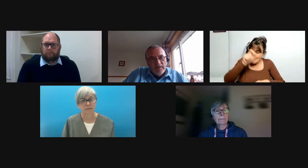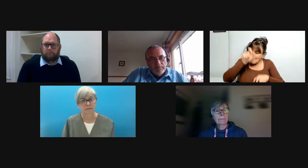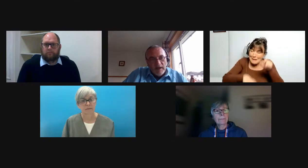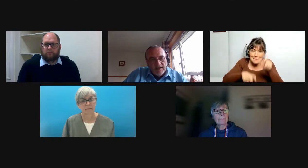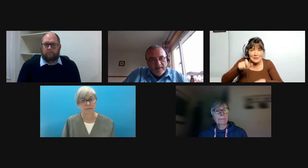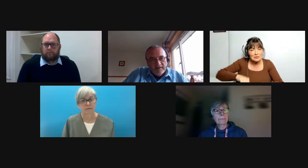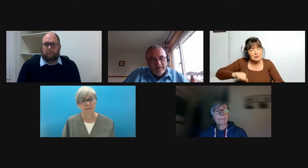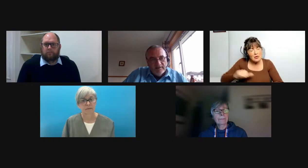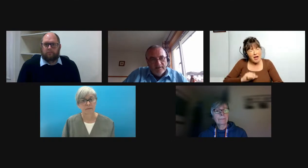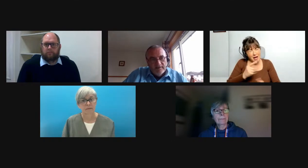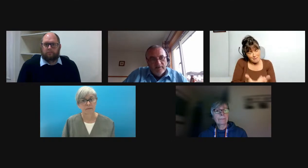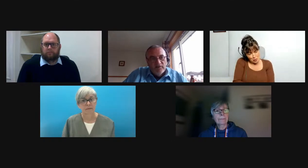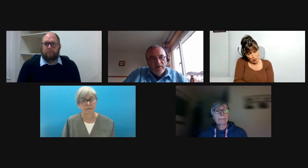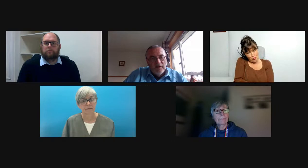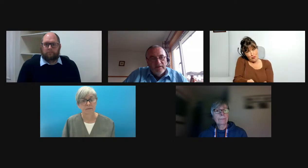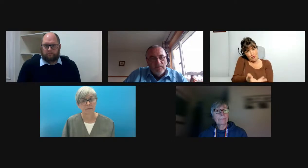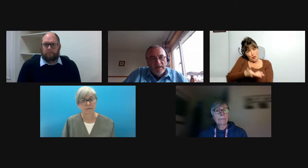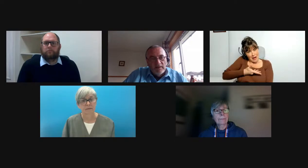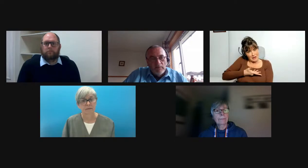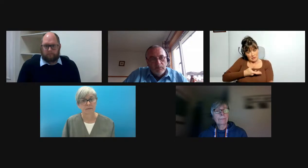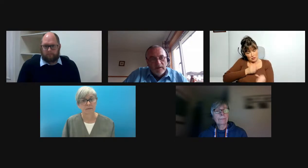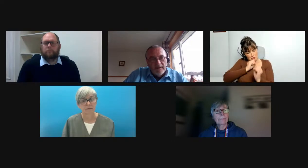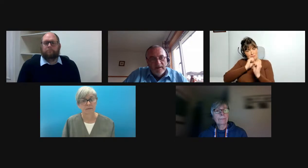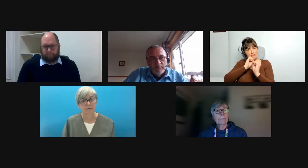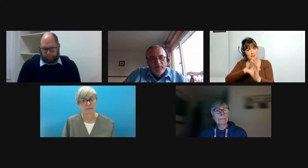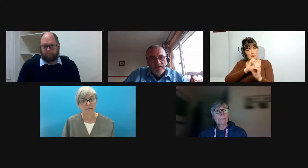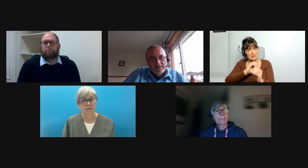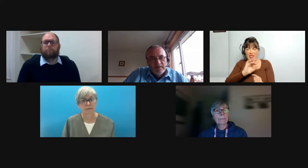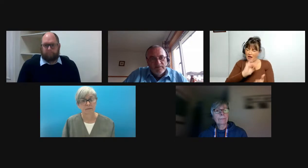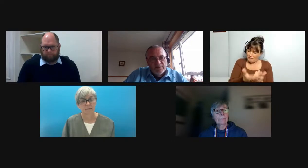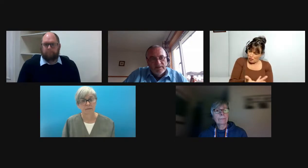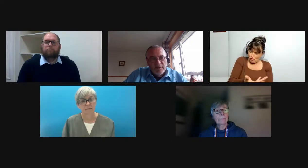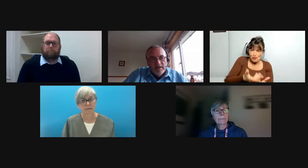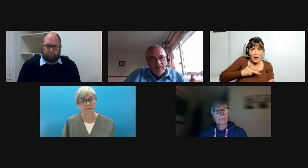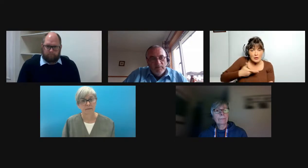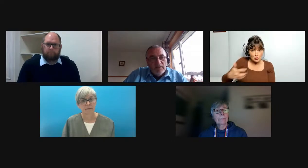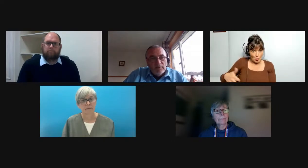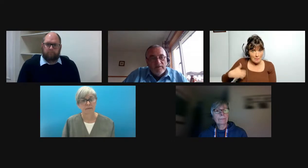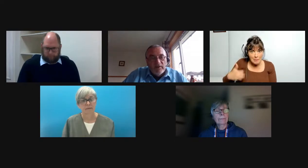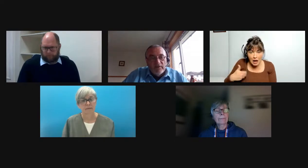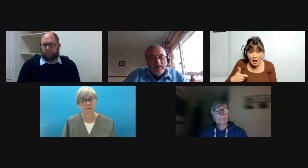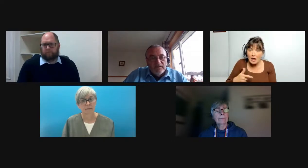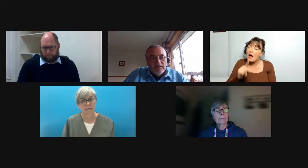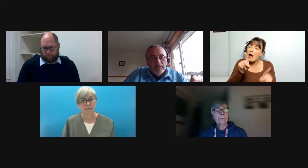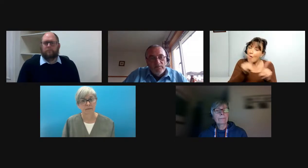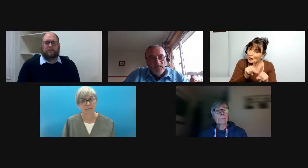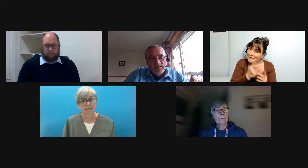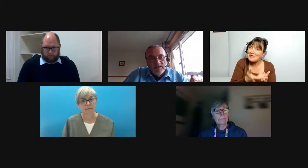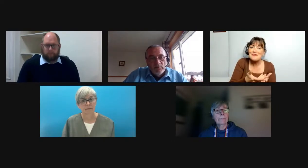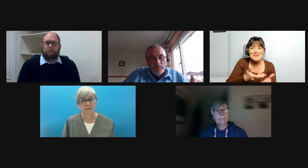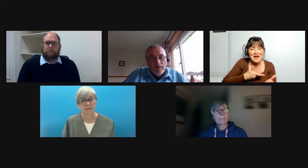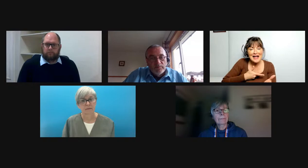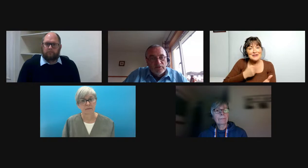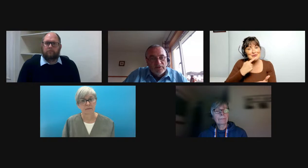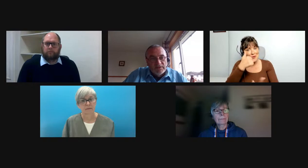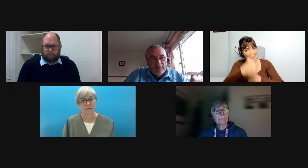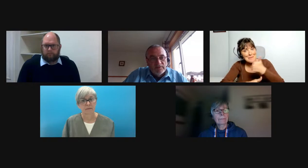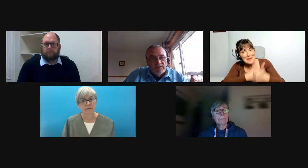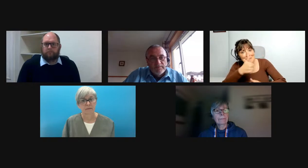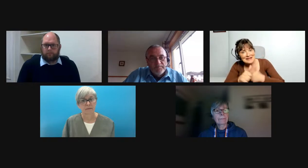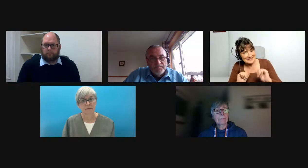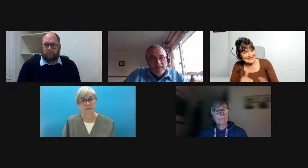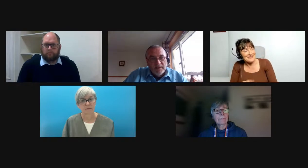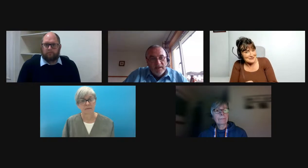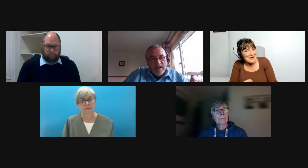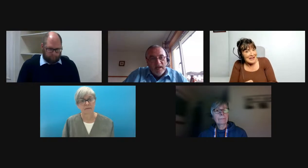to feedback. They've got a right to make a complaint about their service. Equally, they've got a right to say, well, that was good